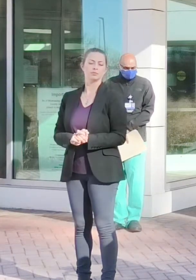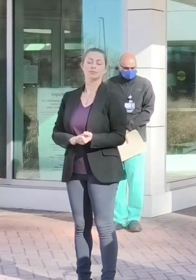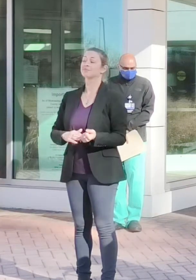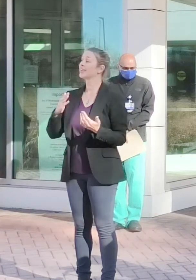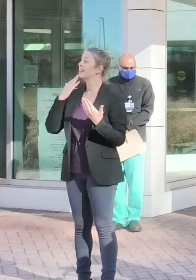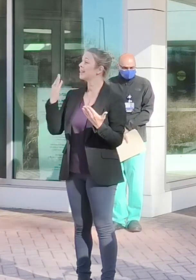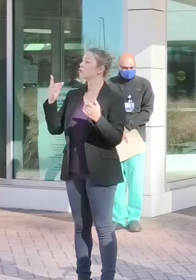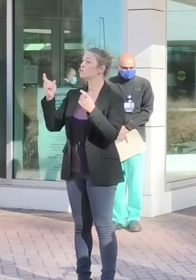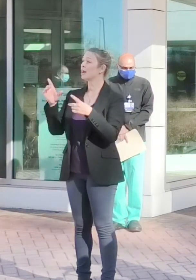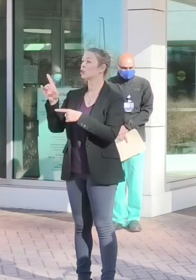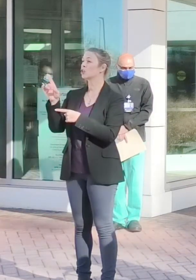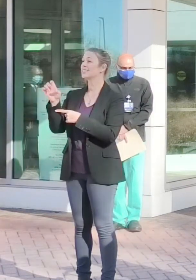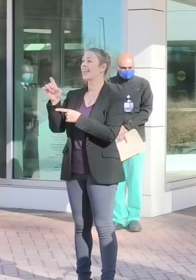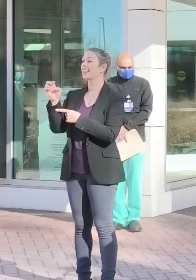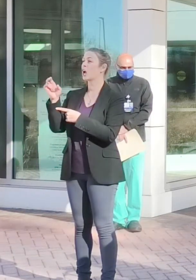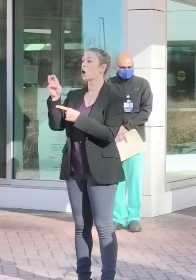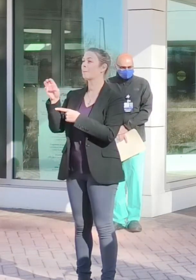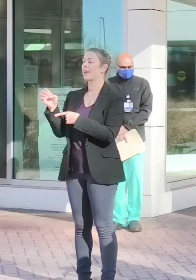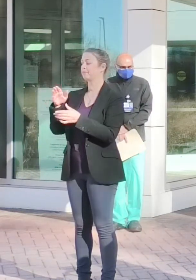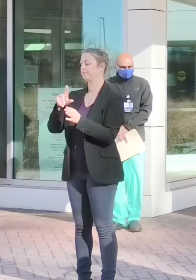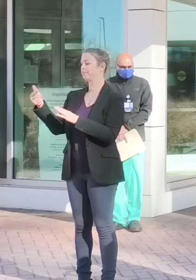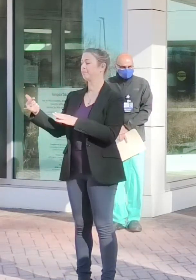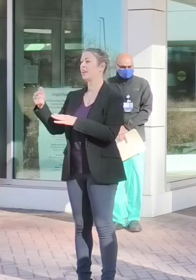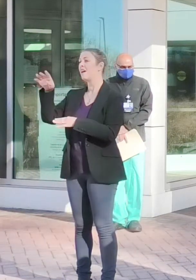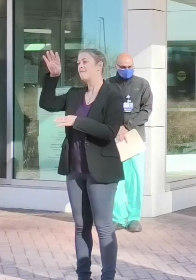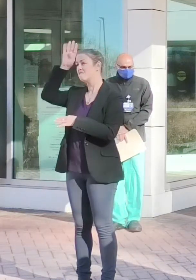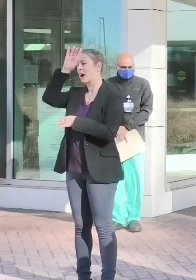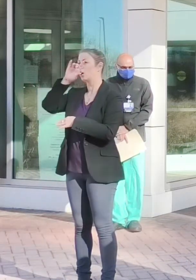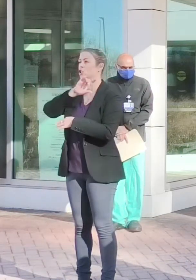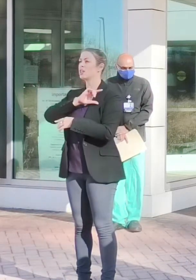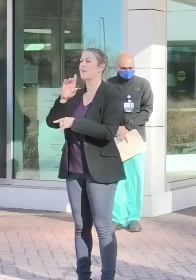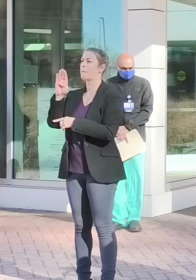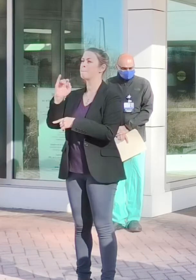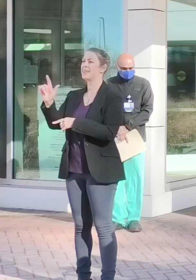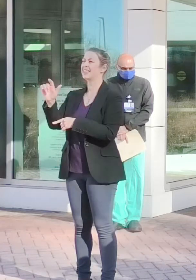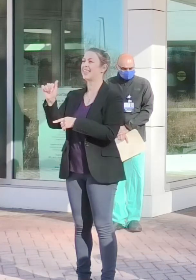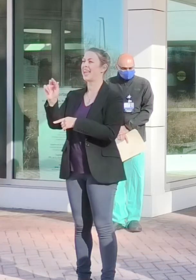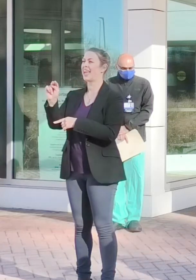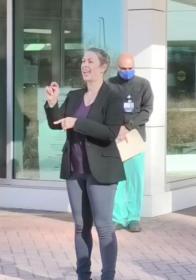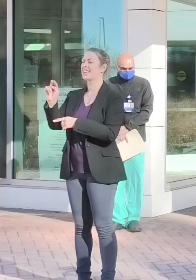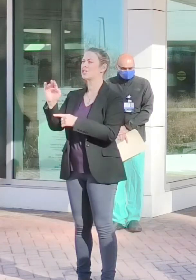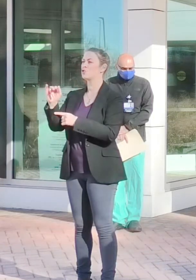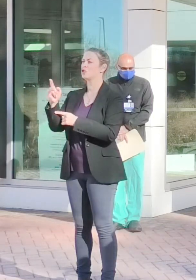Thank you, Director Delerme. And now we'll hear from Fire Chief Bill Anashevsky.